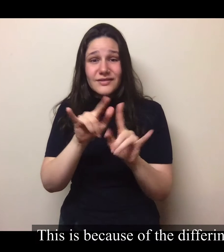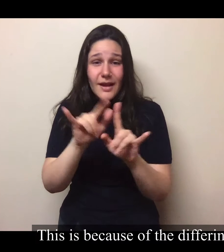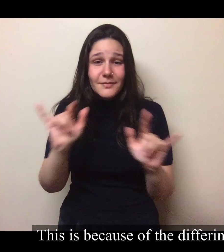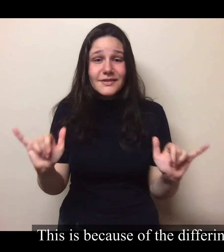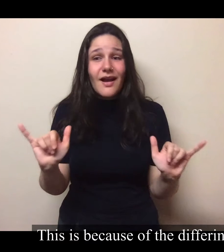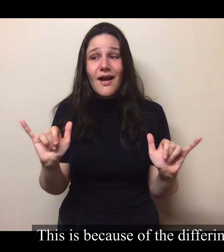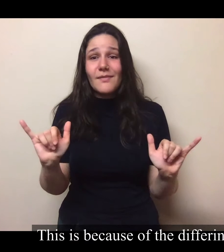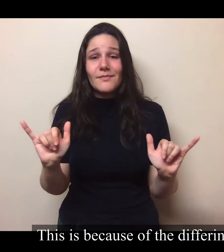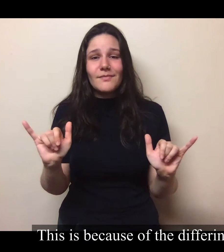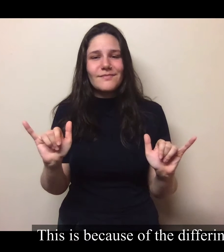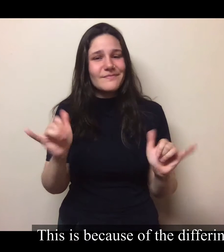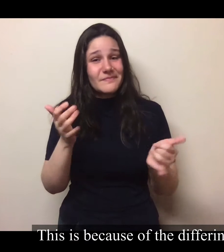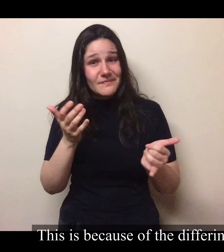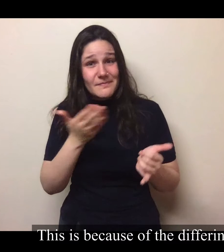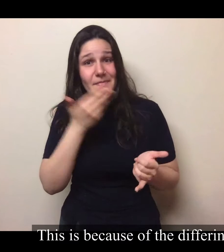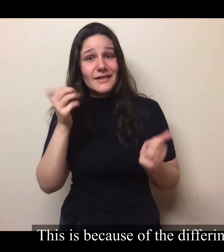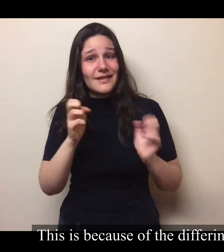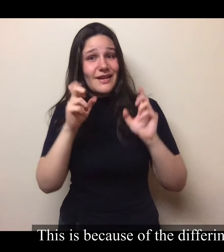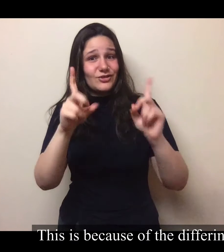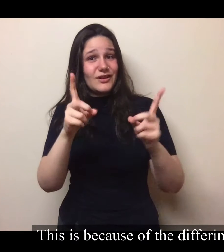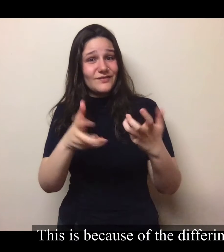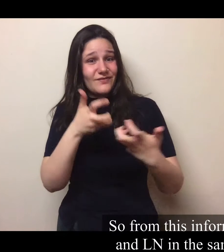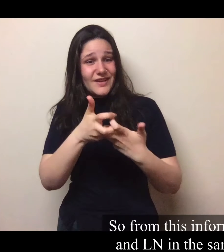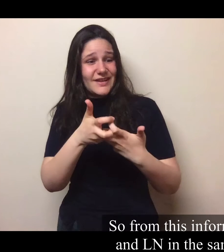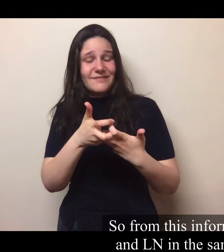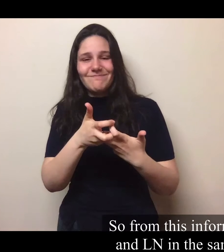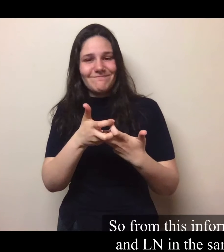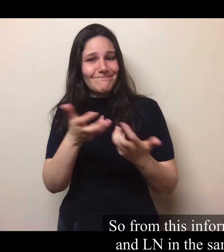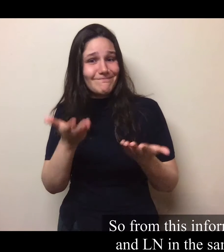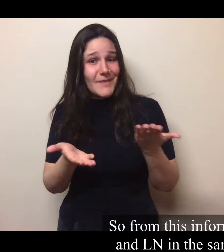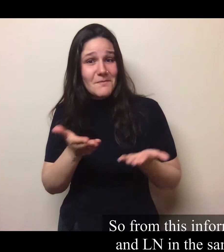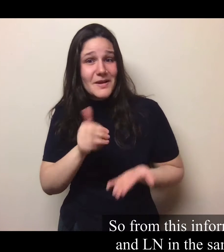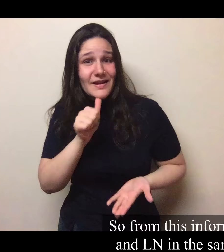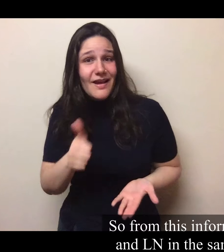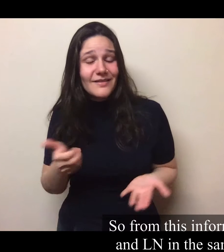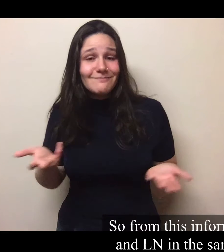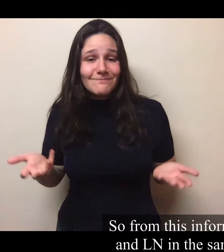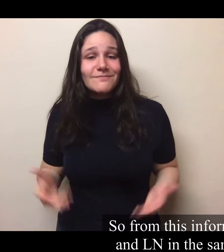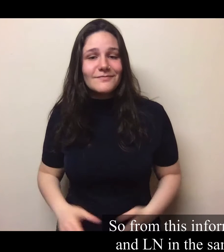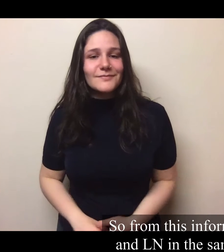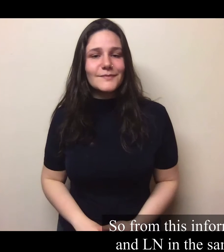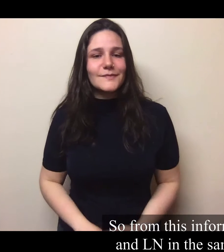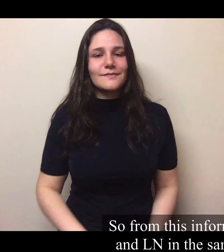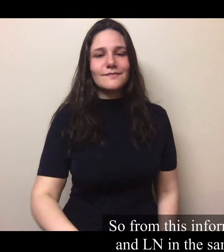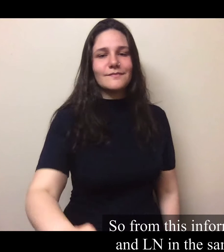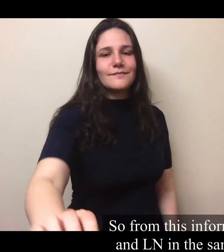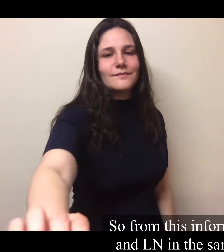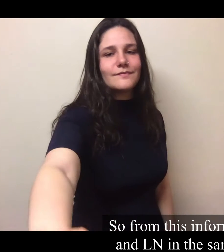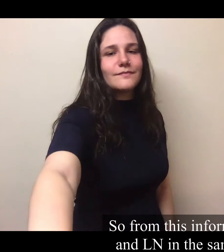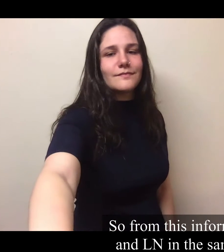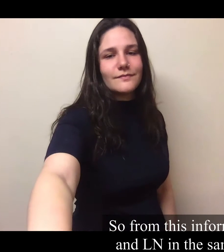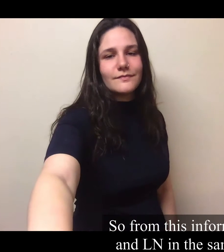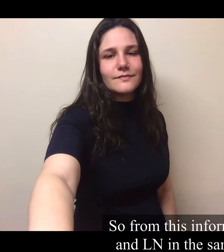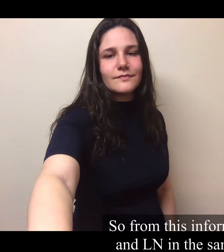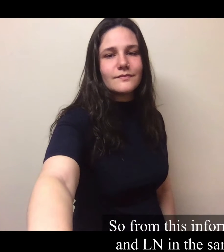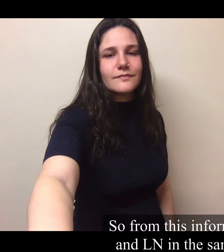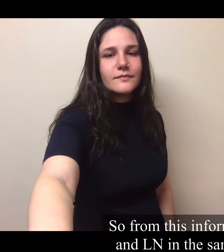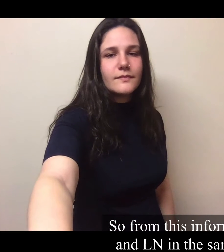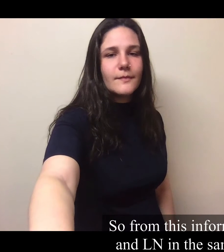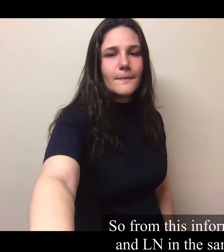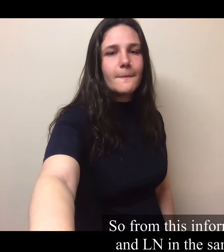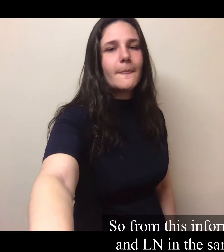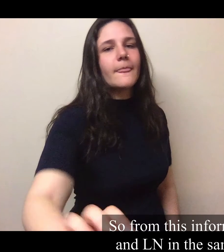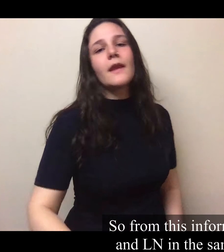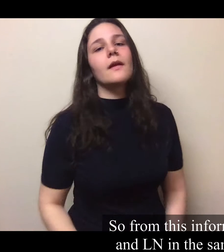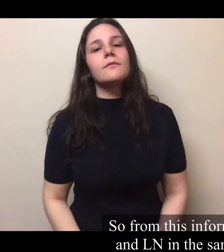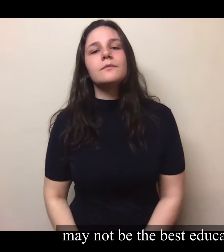This is because of the differing levels of language exposure. So from this information, placing heritage learners and second language learners in the same track